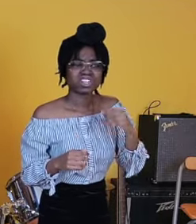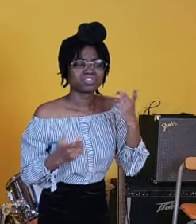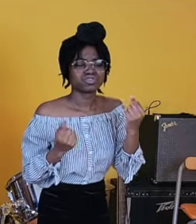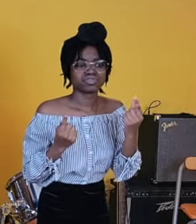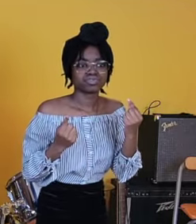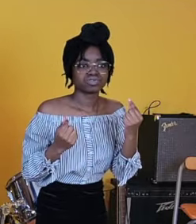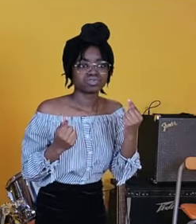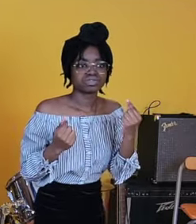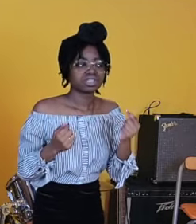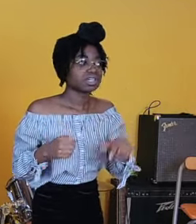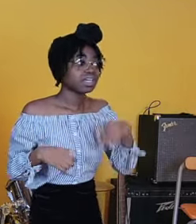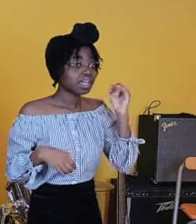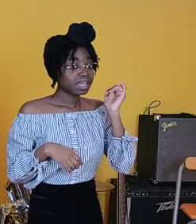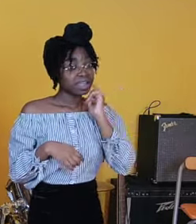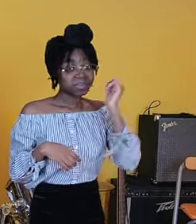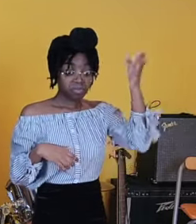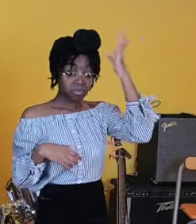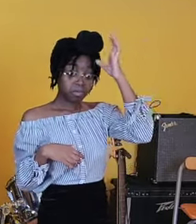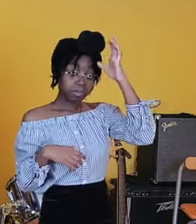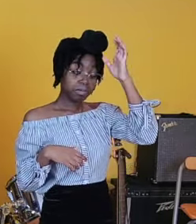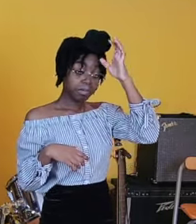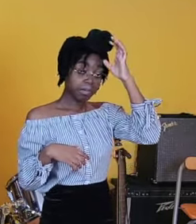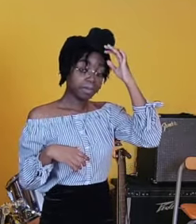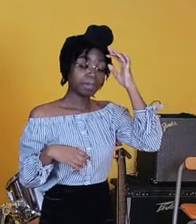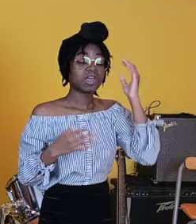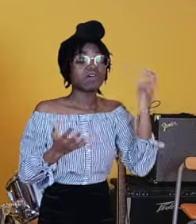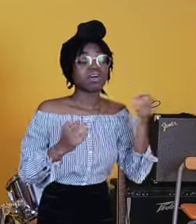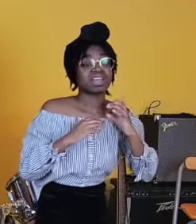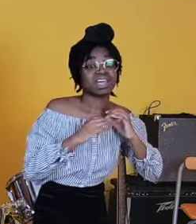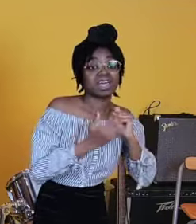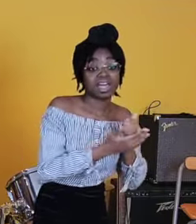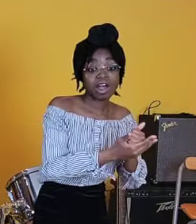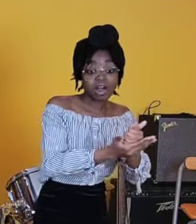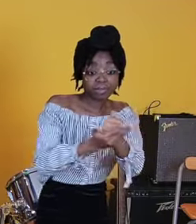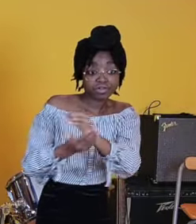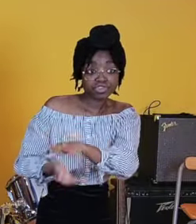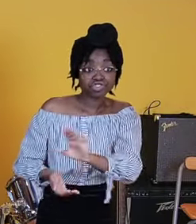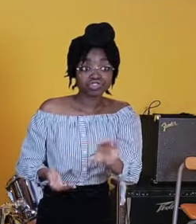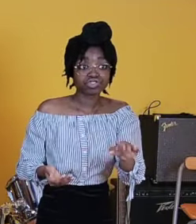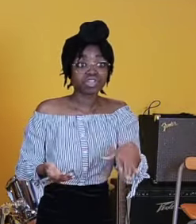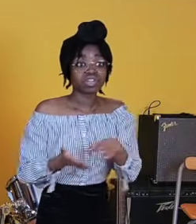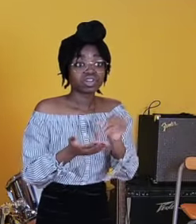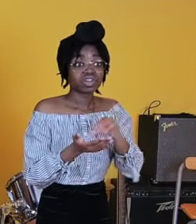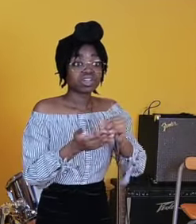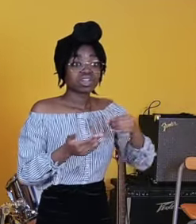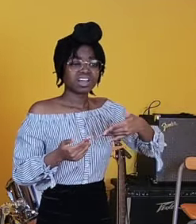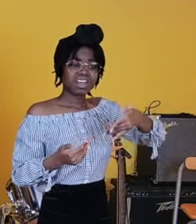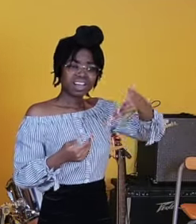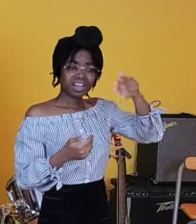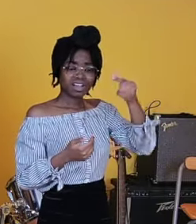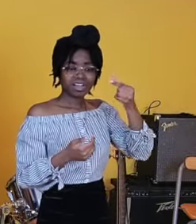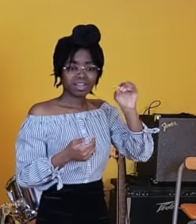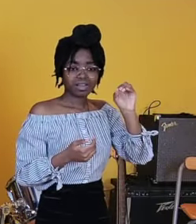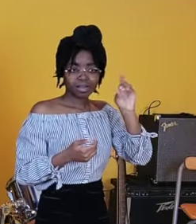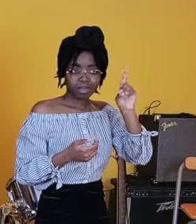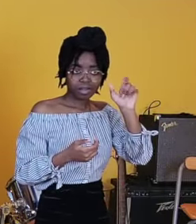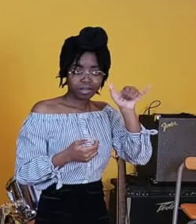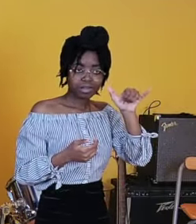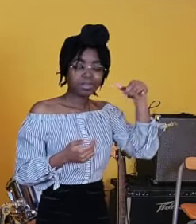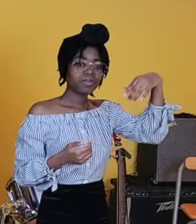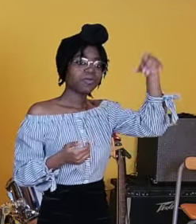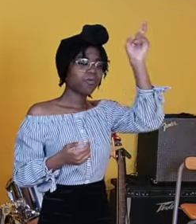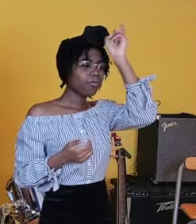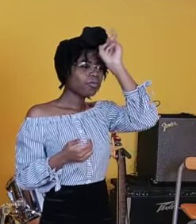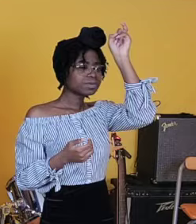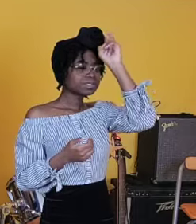young. We want to help them learn godly wisdom while they're at home, so that when they get old, they know where to go, they know what to